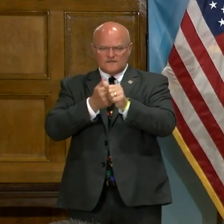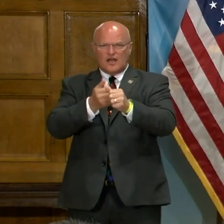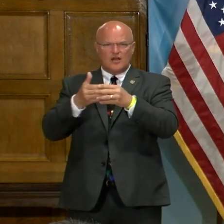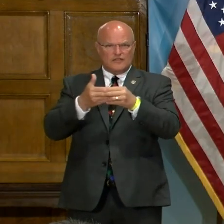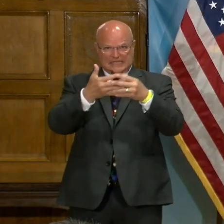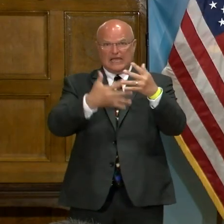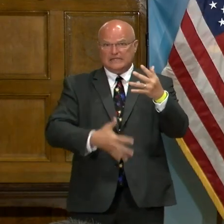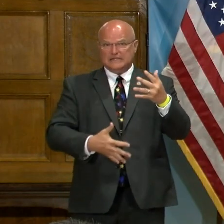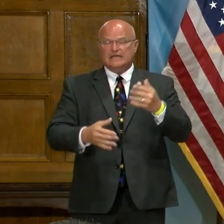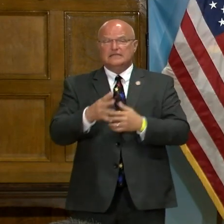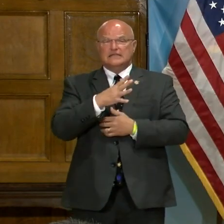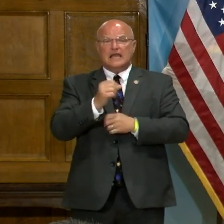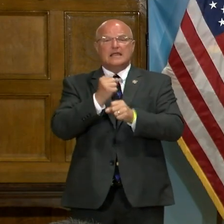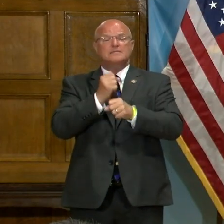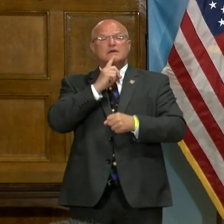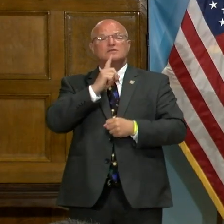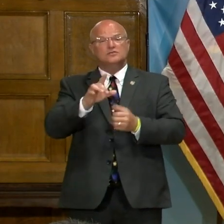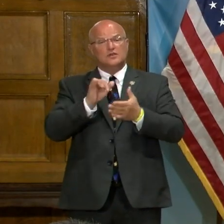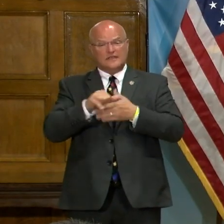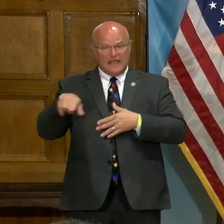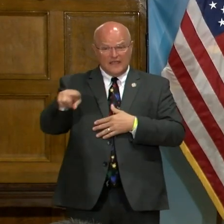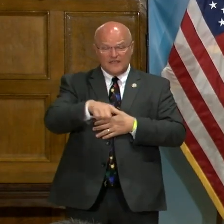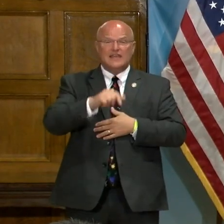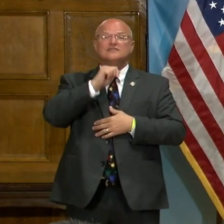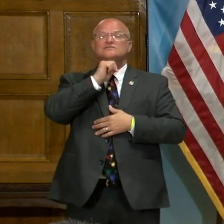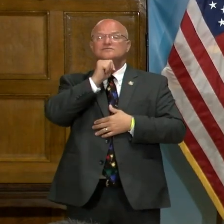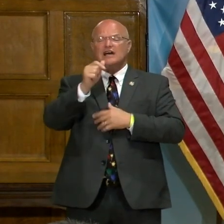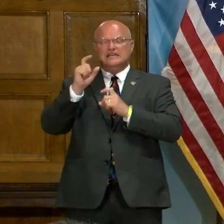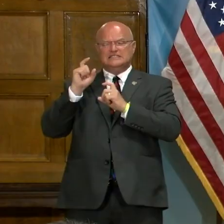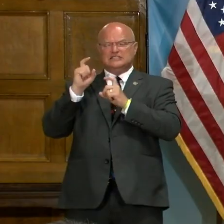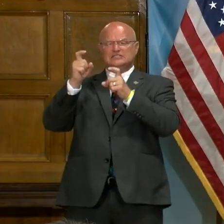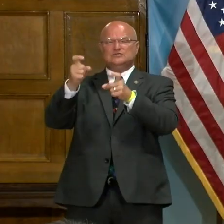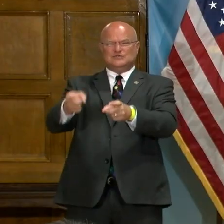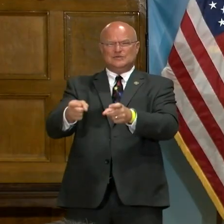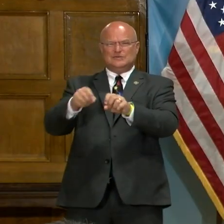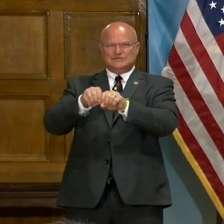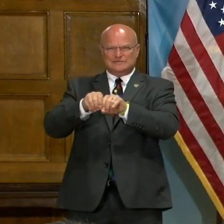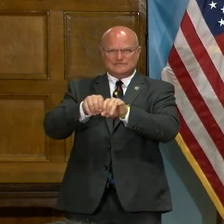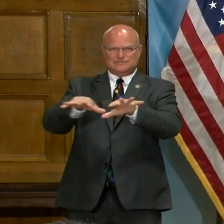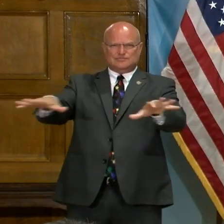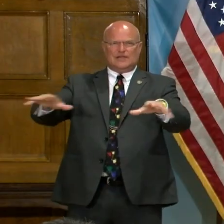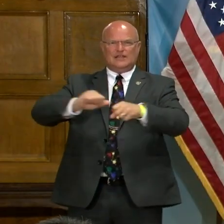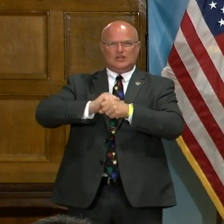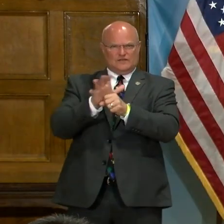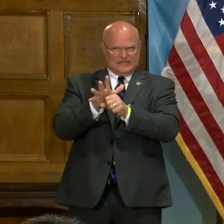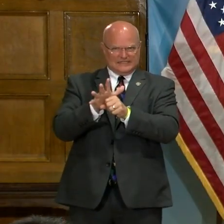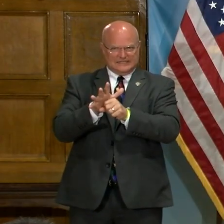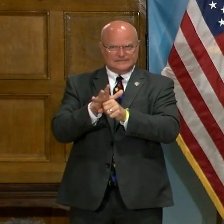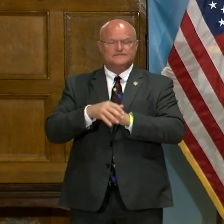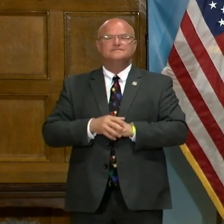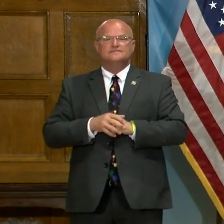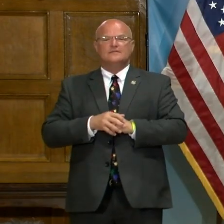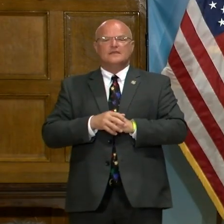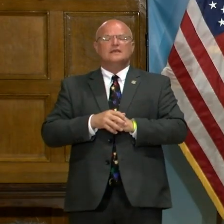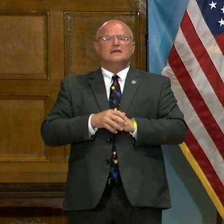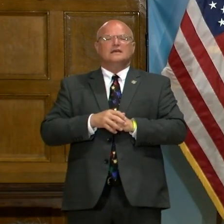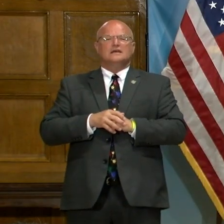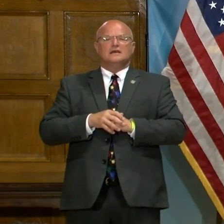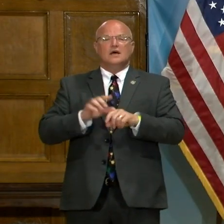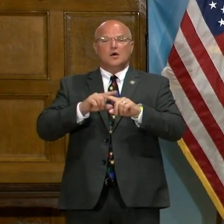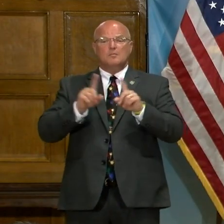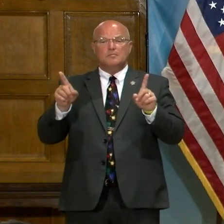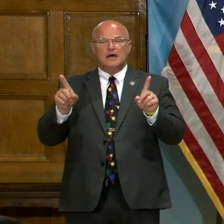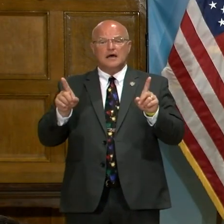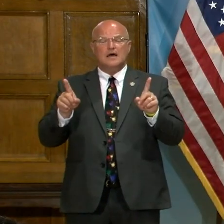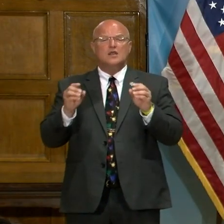the guidelines and to make sure that they do not contribute to the spread of this virus.